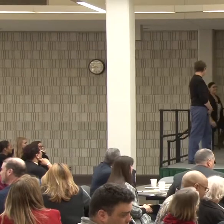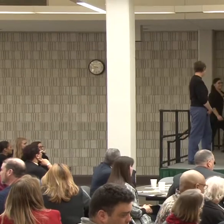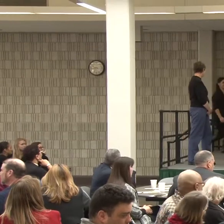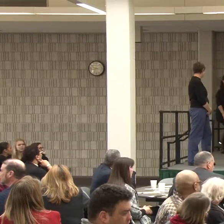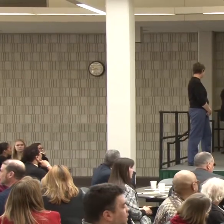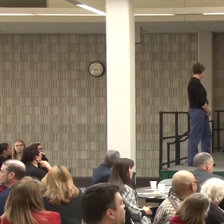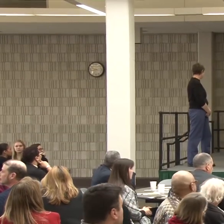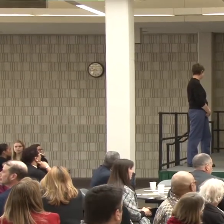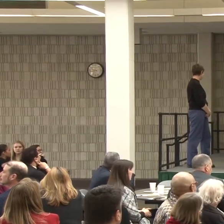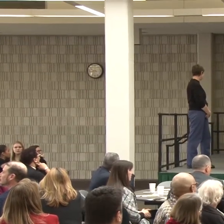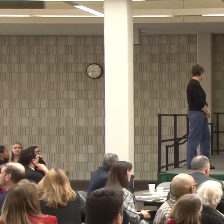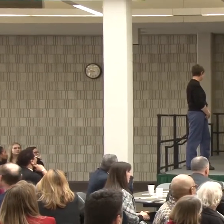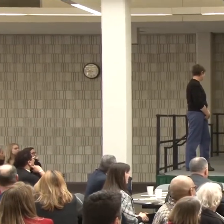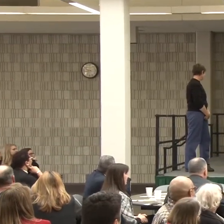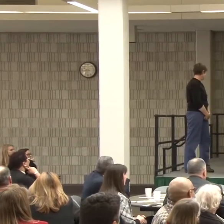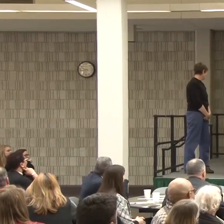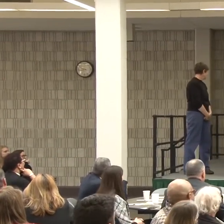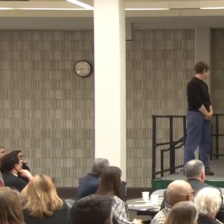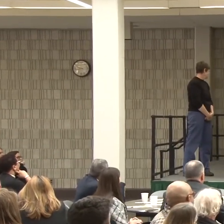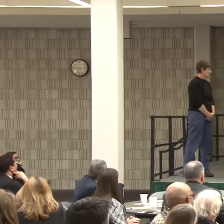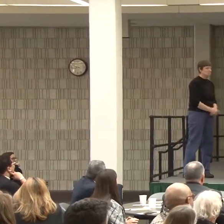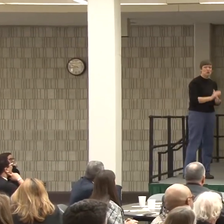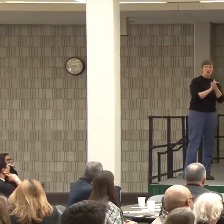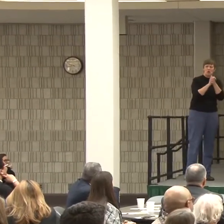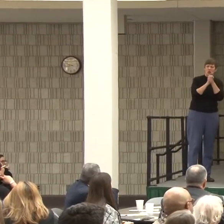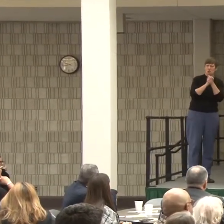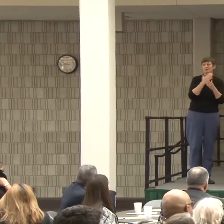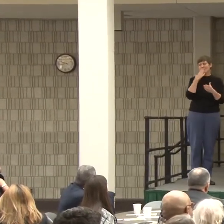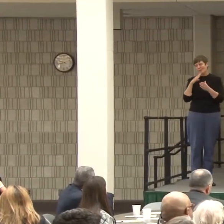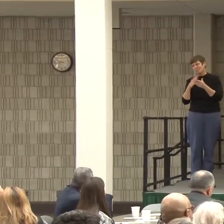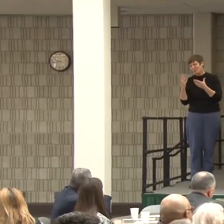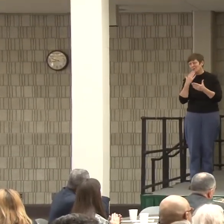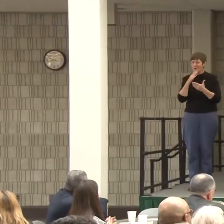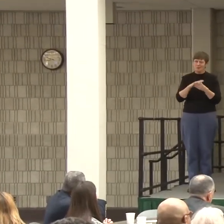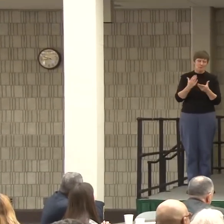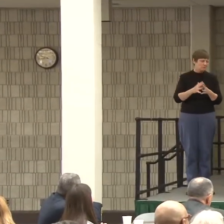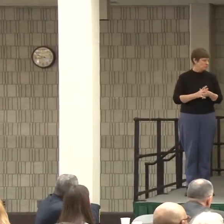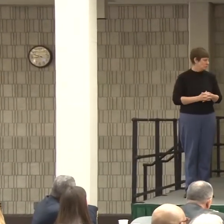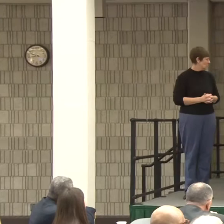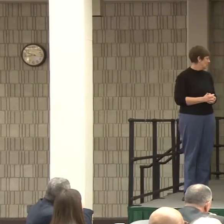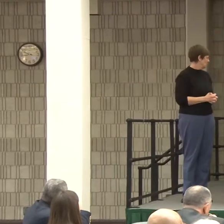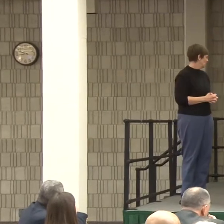Okay. Congratulations. Thank you very much. Congratulations. Thank you.